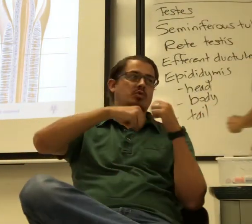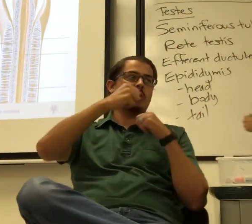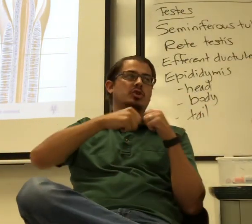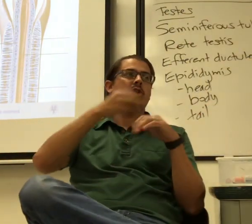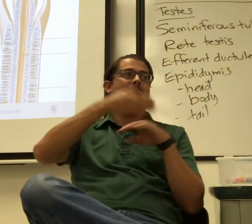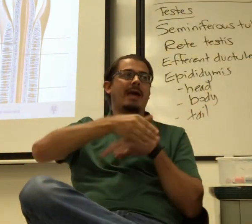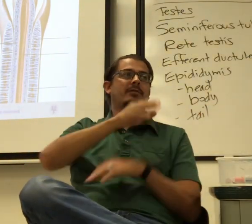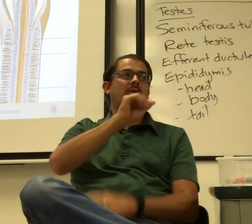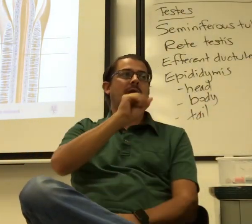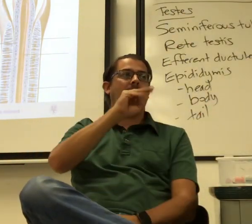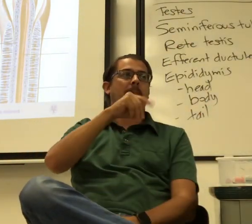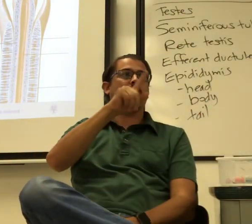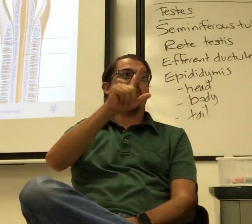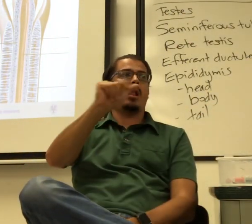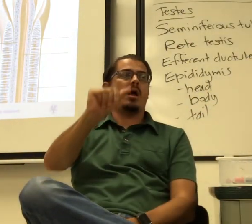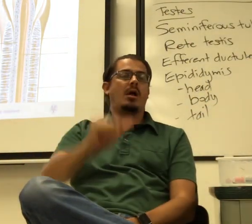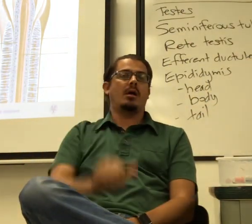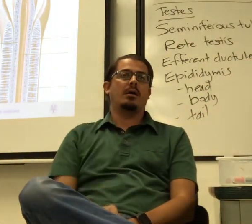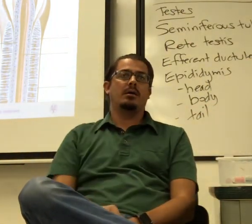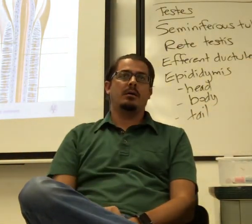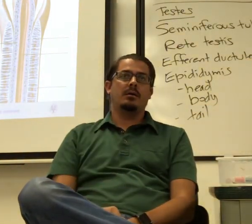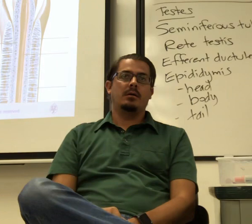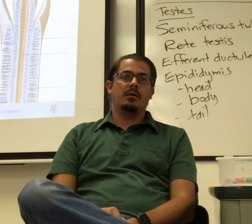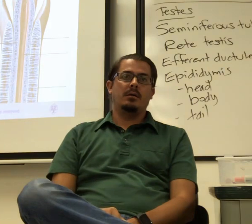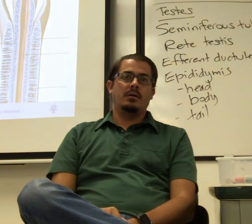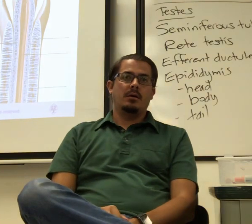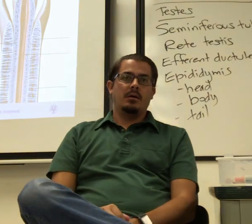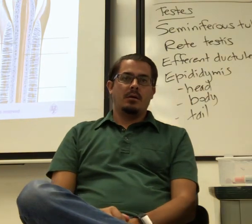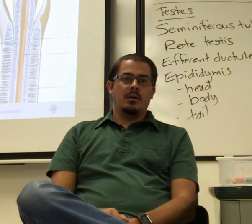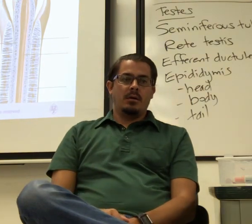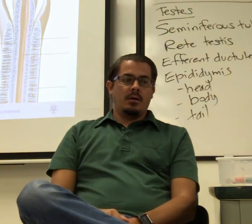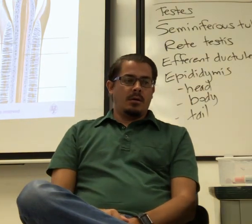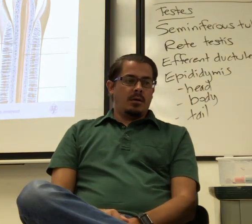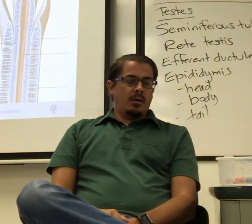after ampulla of ductus deferens.